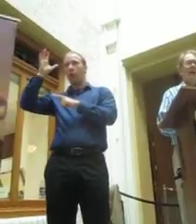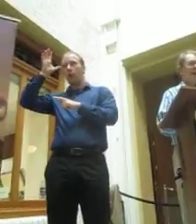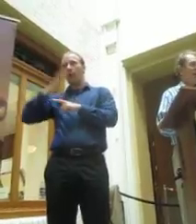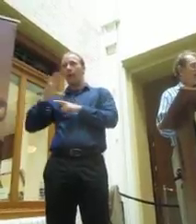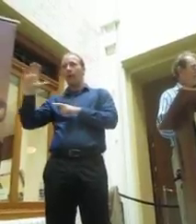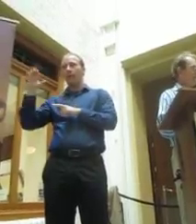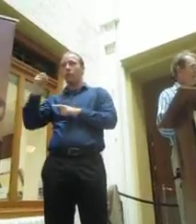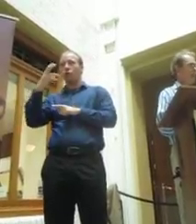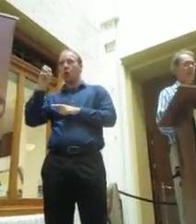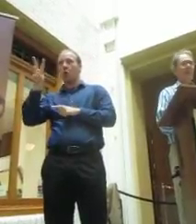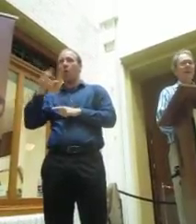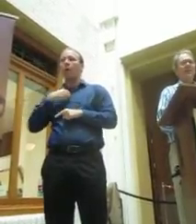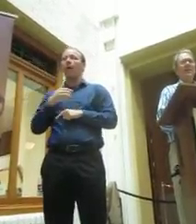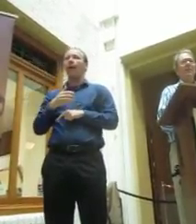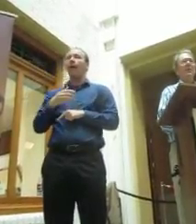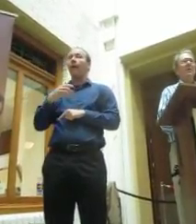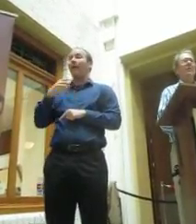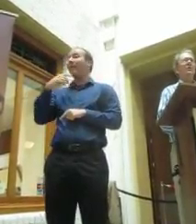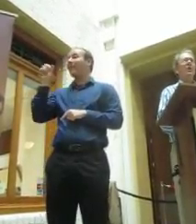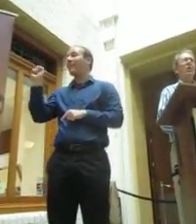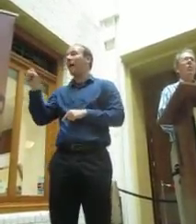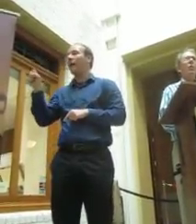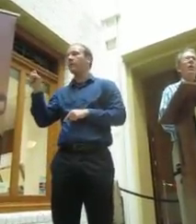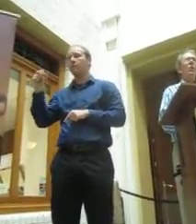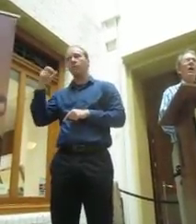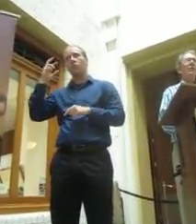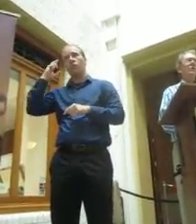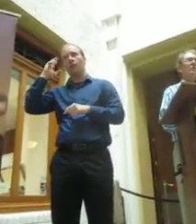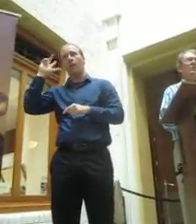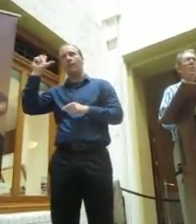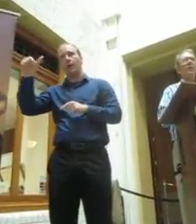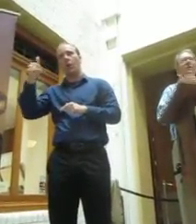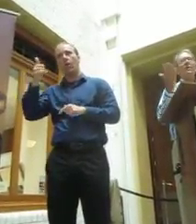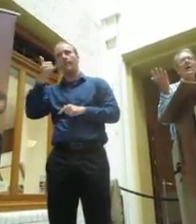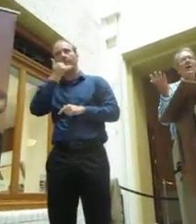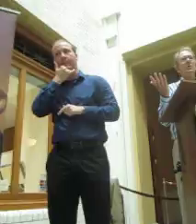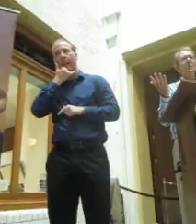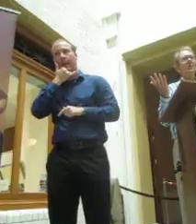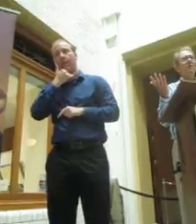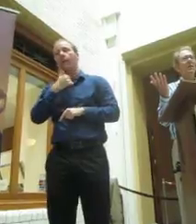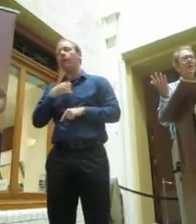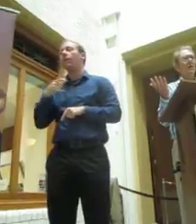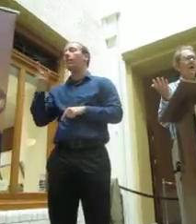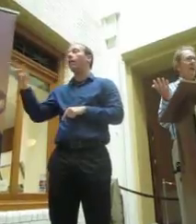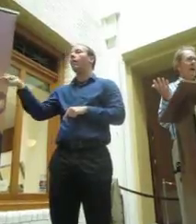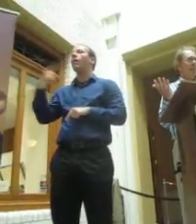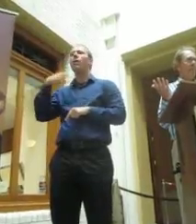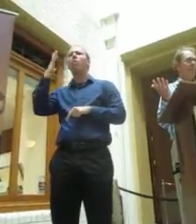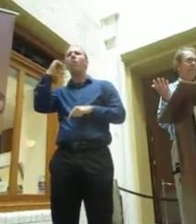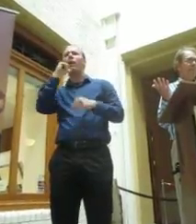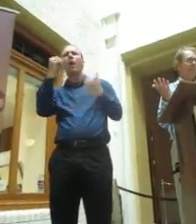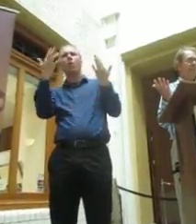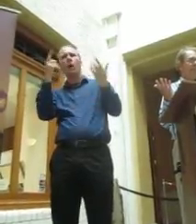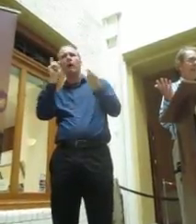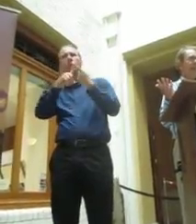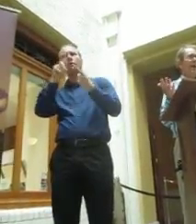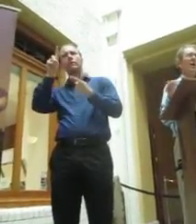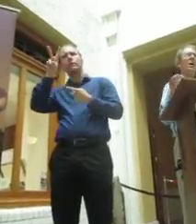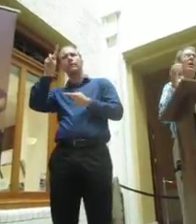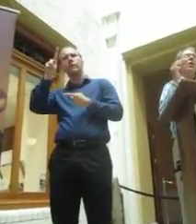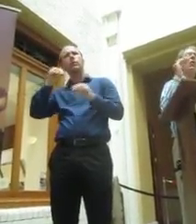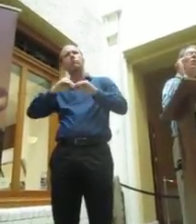yes. And the first thing this guy said to me is, well, why don't you just wait for the captioned DVD to come out?